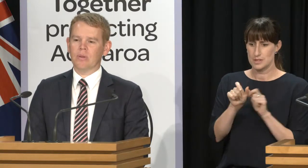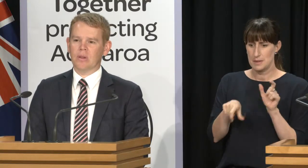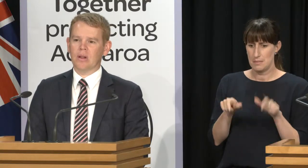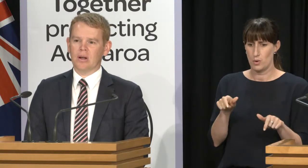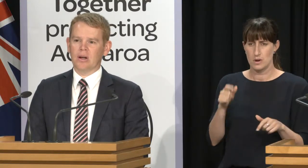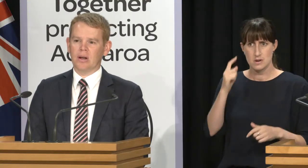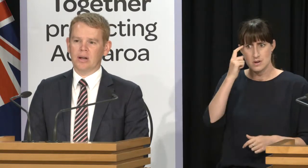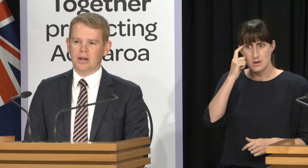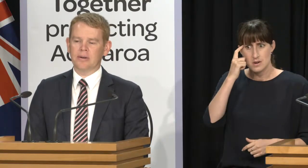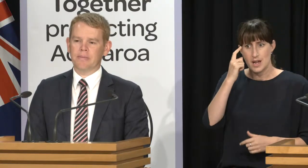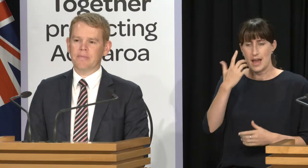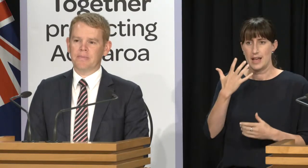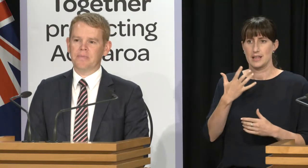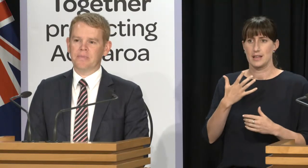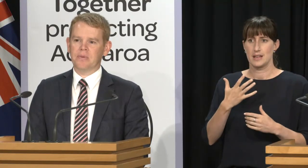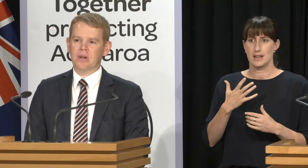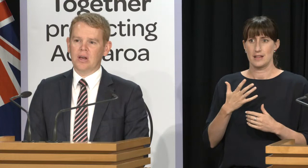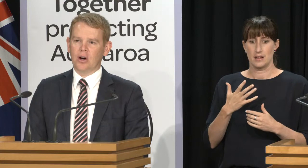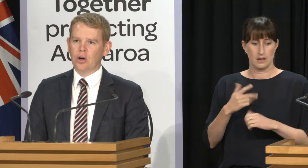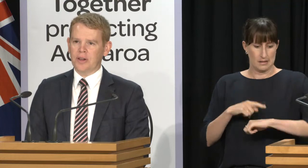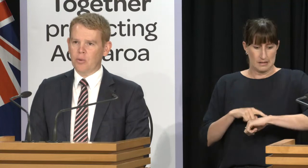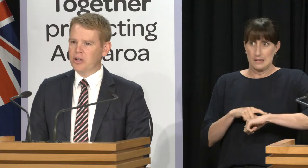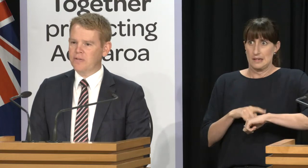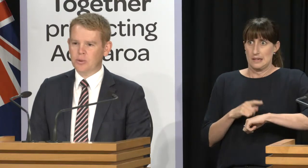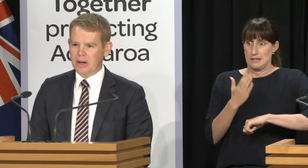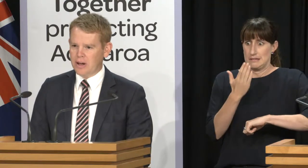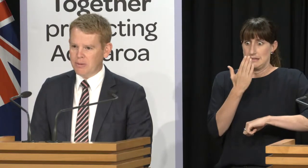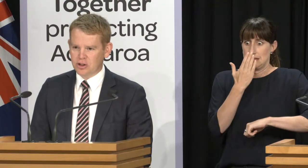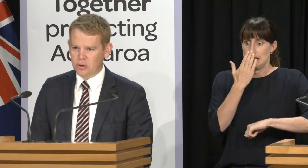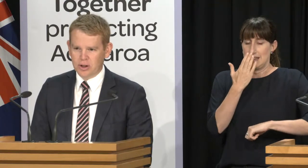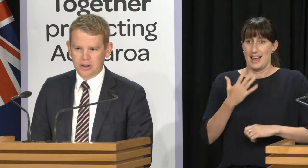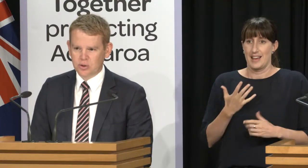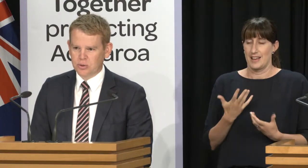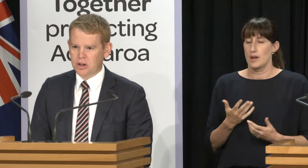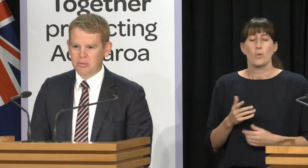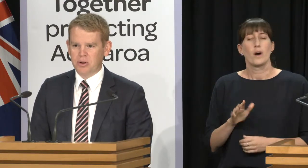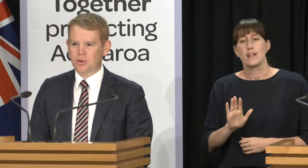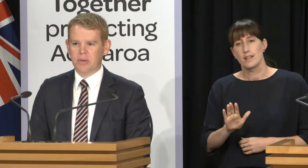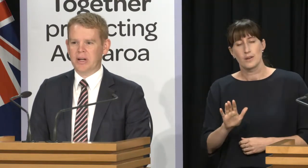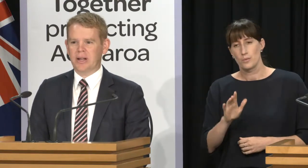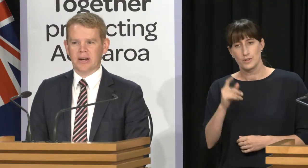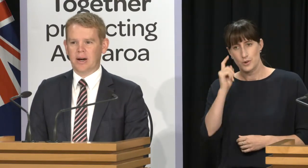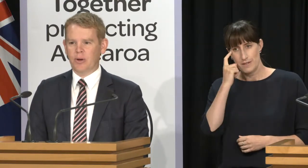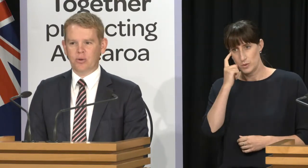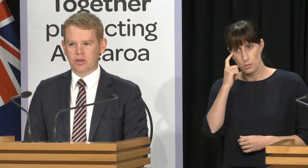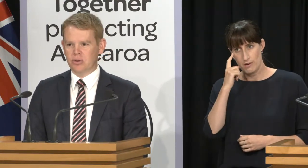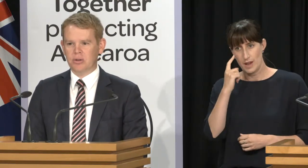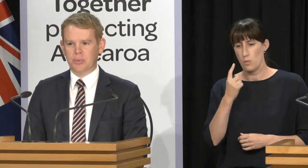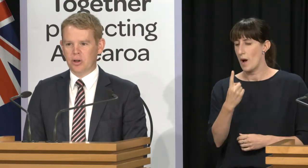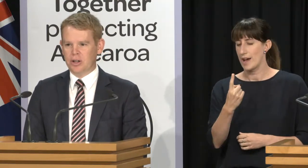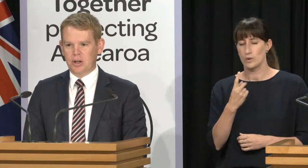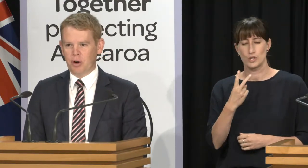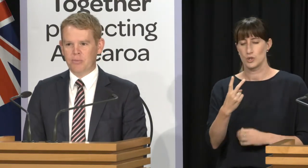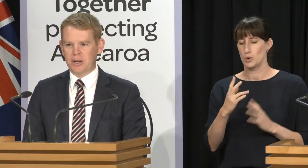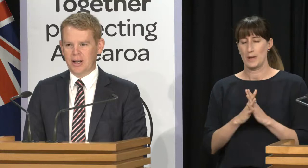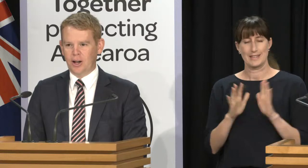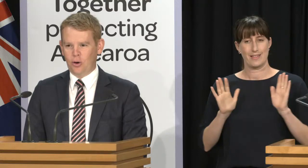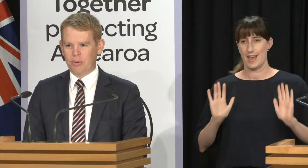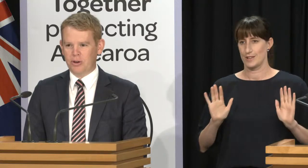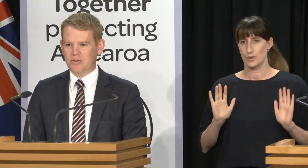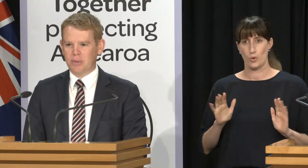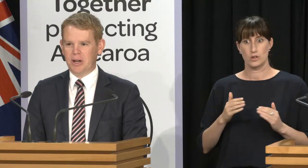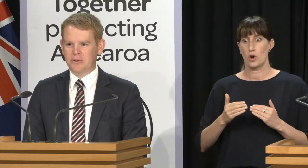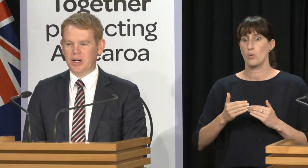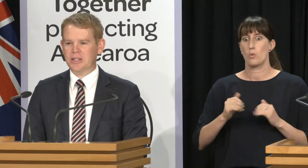business people and diplomats, Yeah. the clock is ticking very loudly. Oh, look, they won't have to wait that much longer. We're talking about a week or two. It won't be a